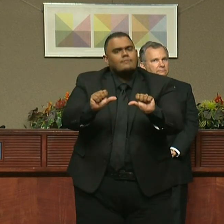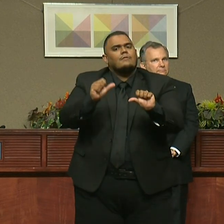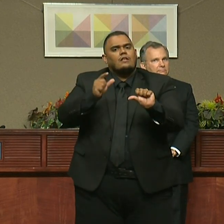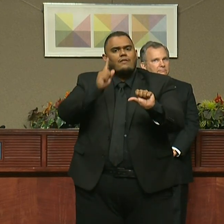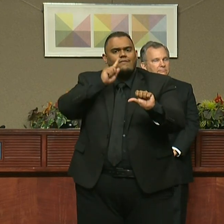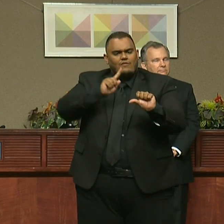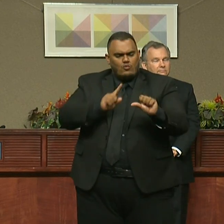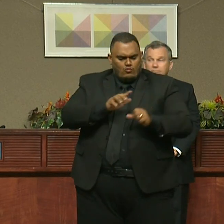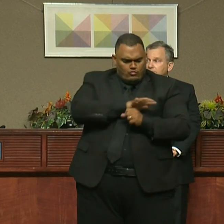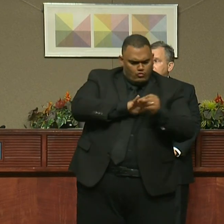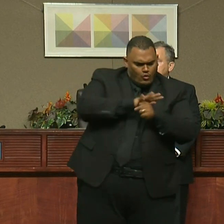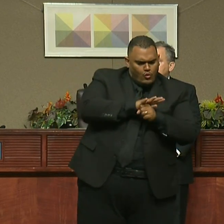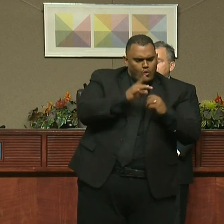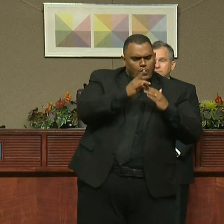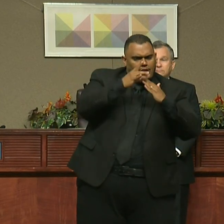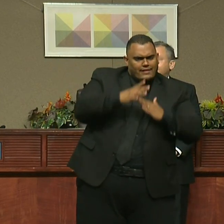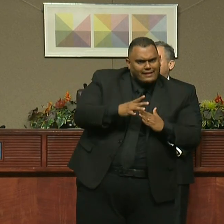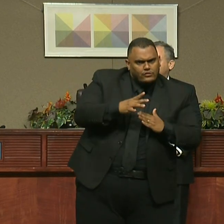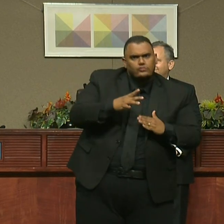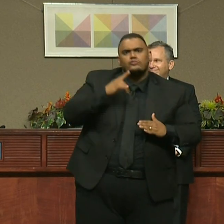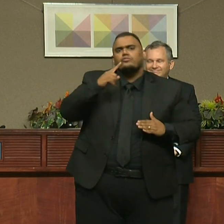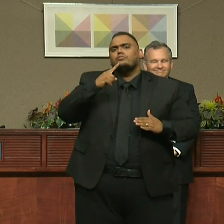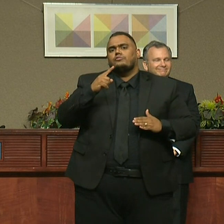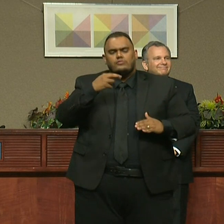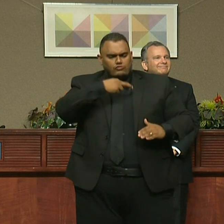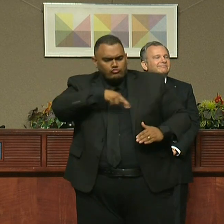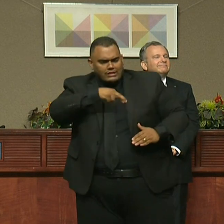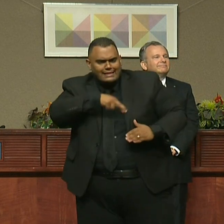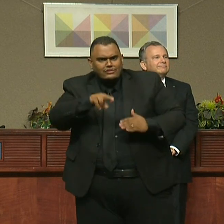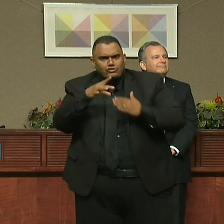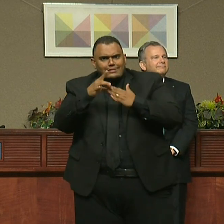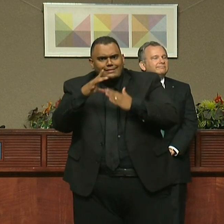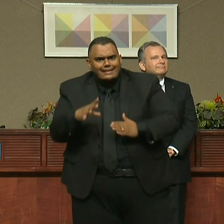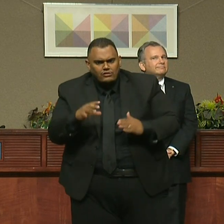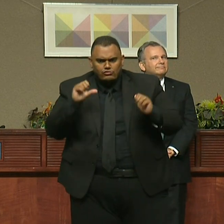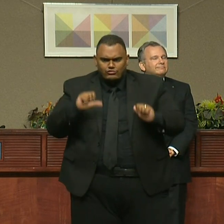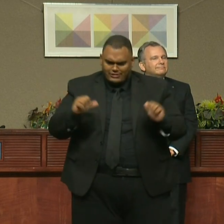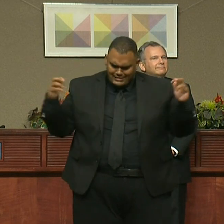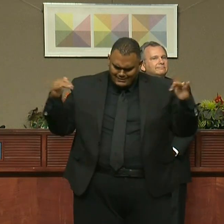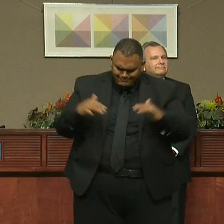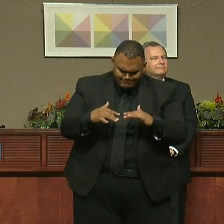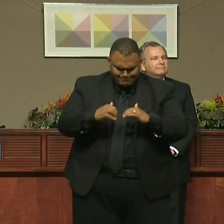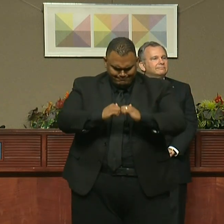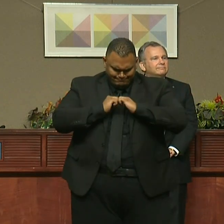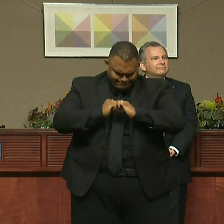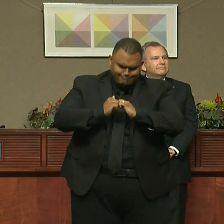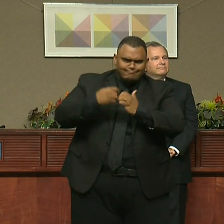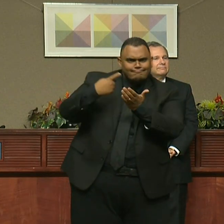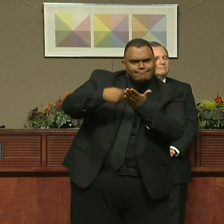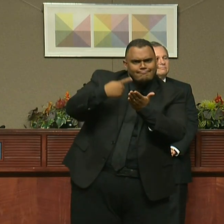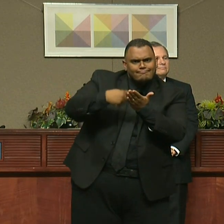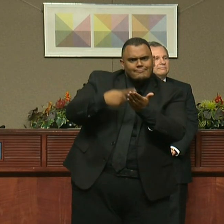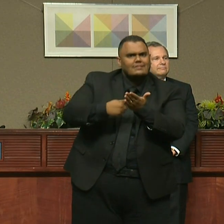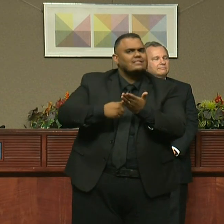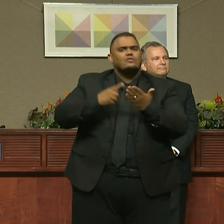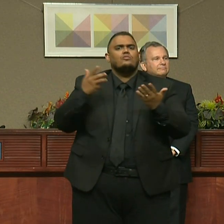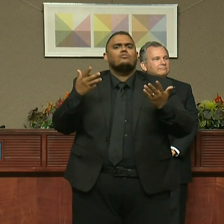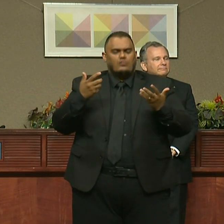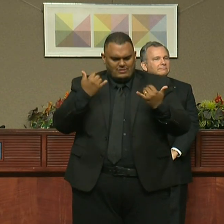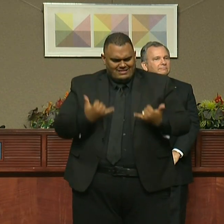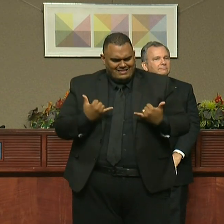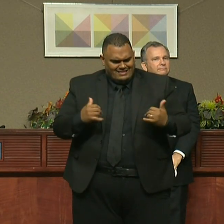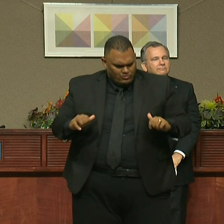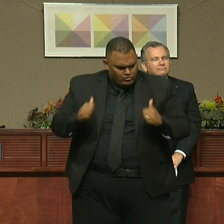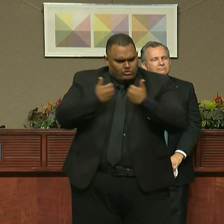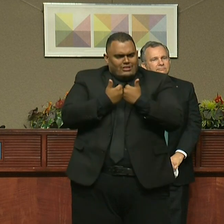long and short-term strategies to address the issues facing our society. The discussion was centered on seeking solutions